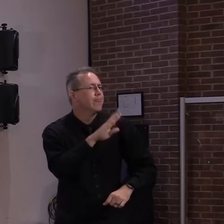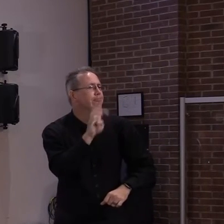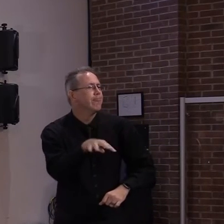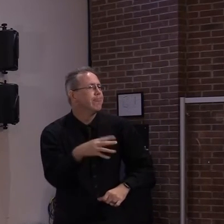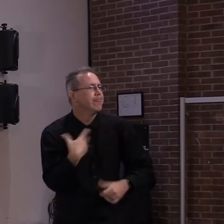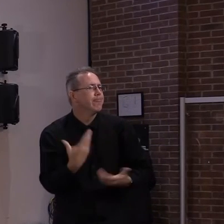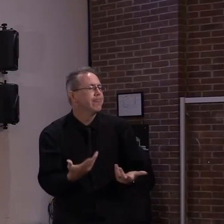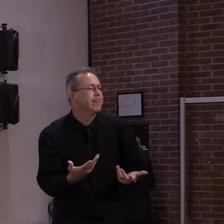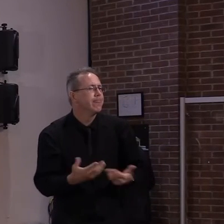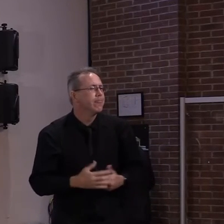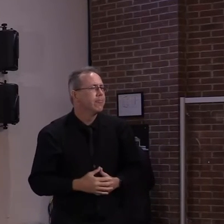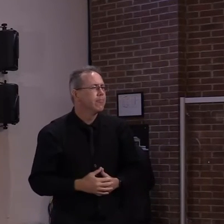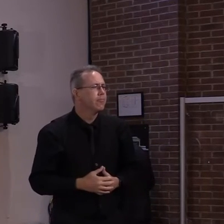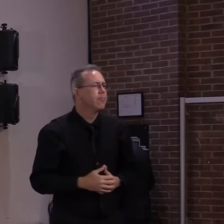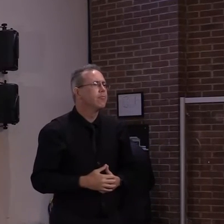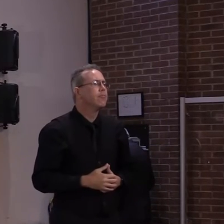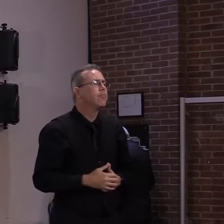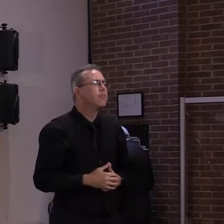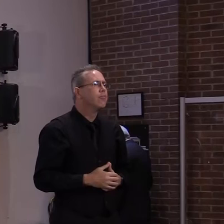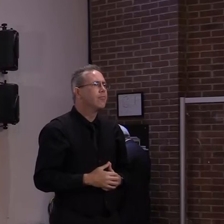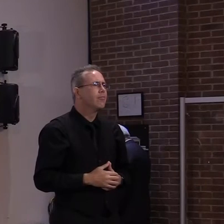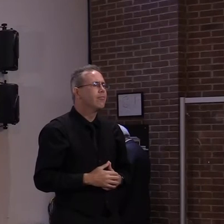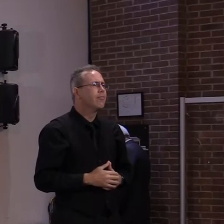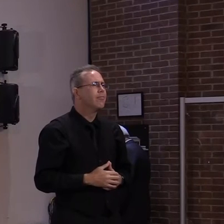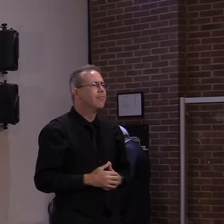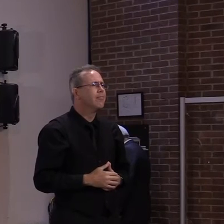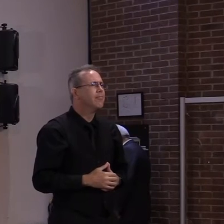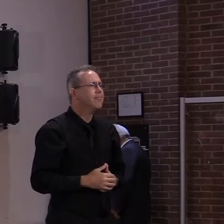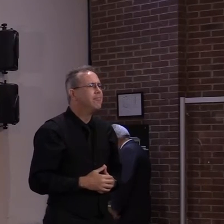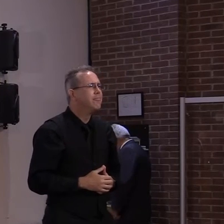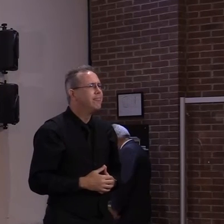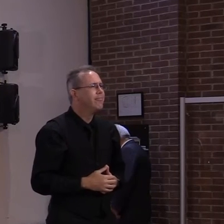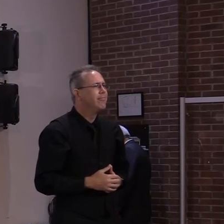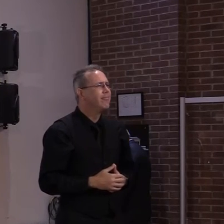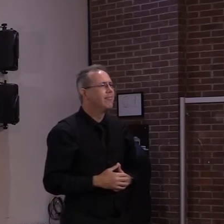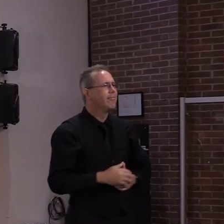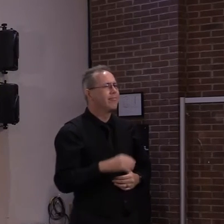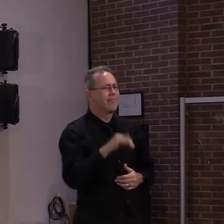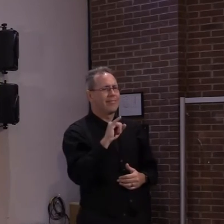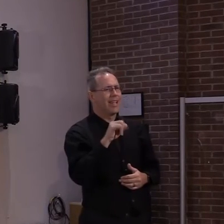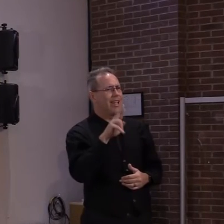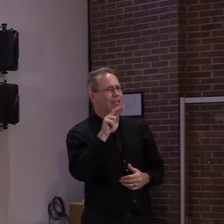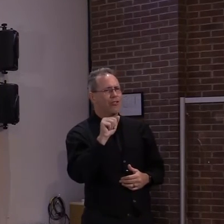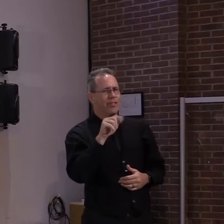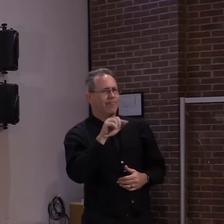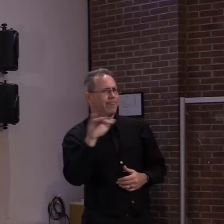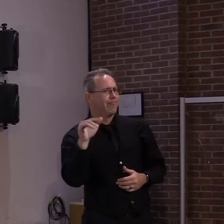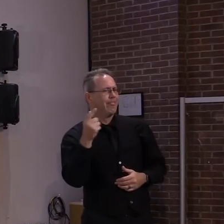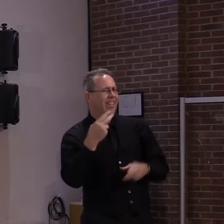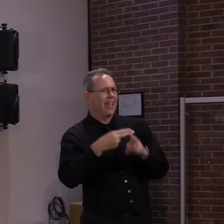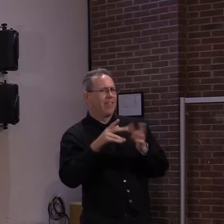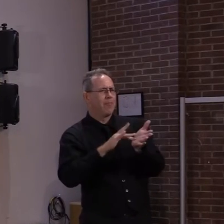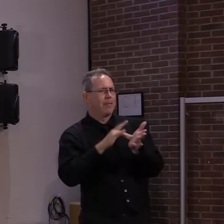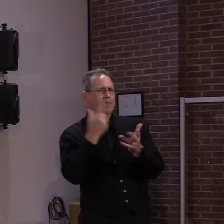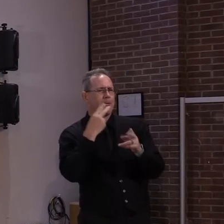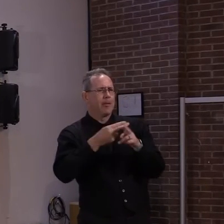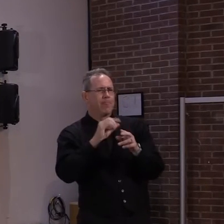a panacea for this pandemic, as it's often being viewed.